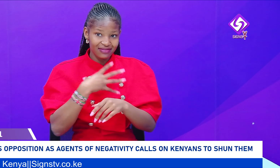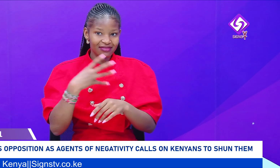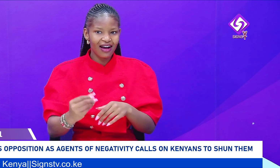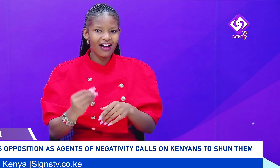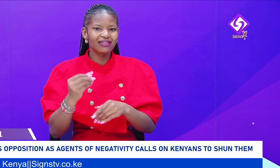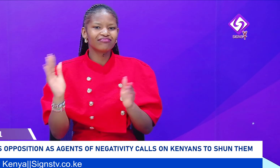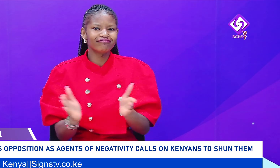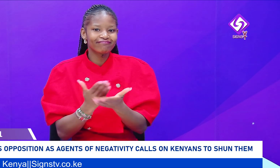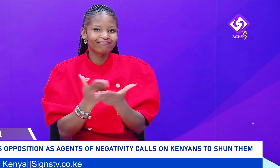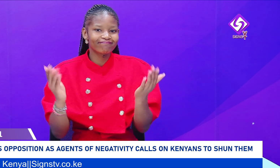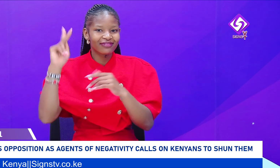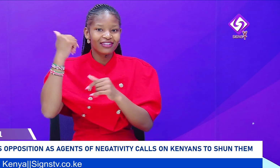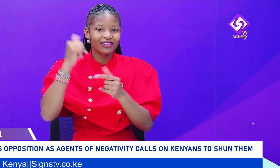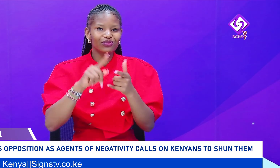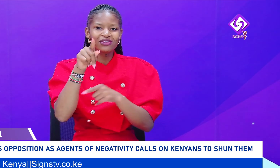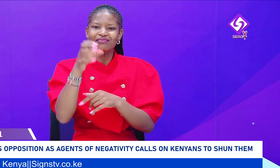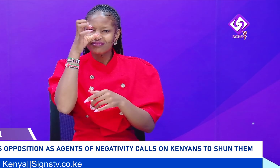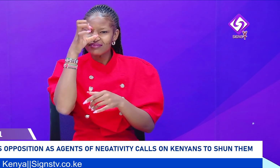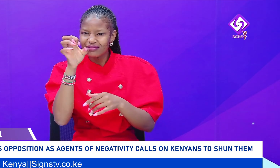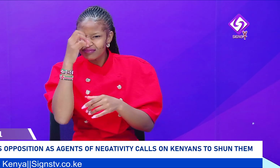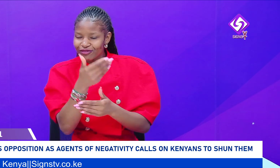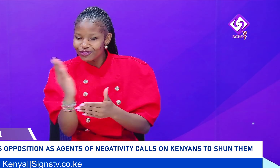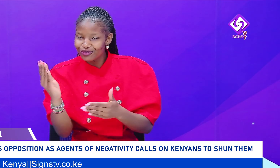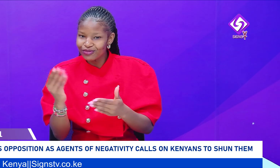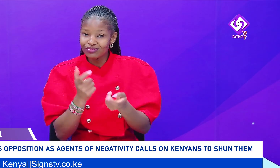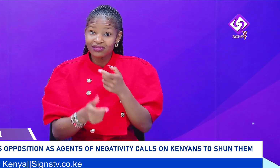and urging Kenyans to reject their message.